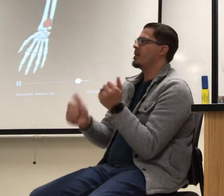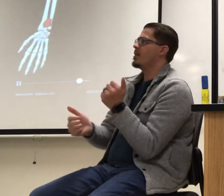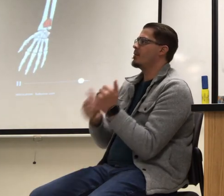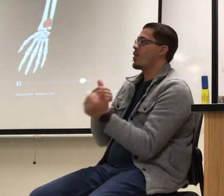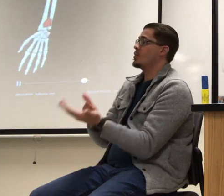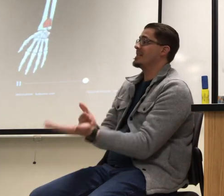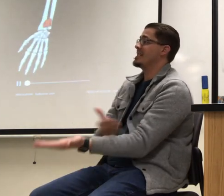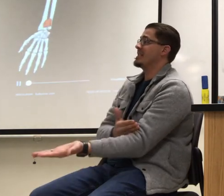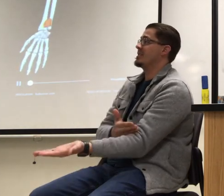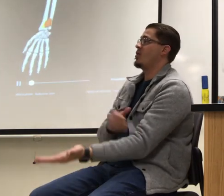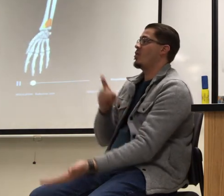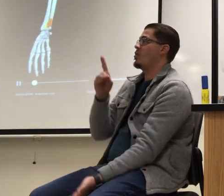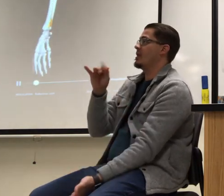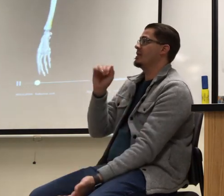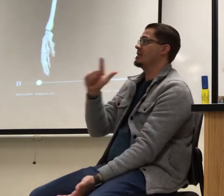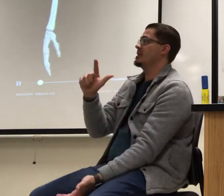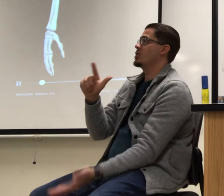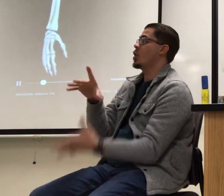FPS can flex.